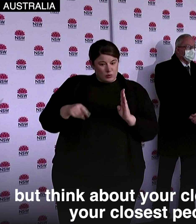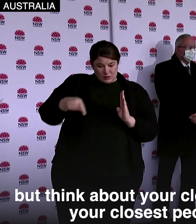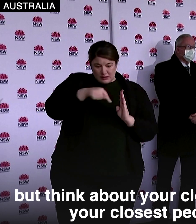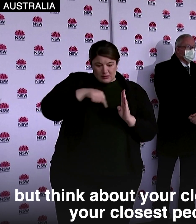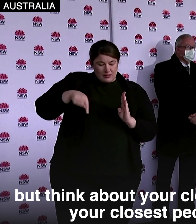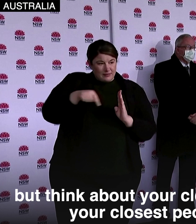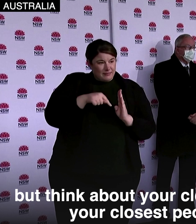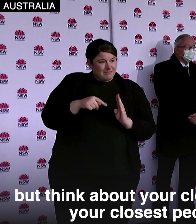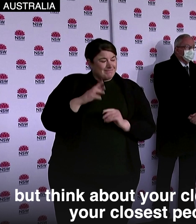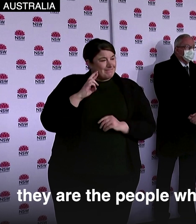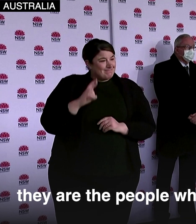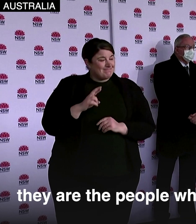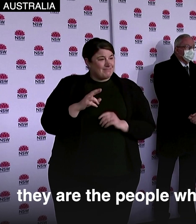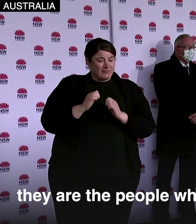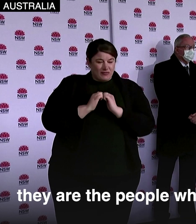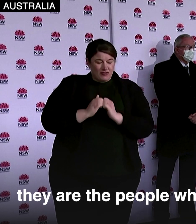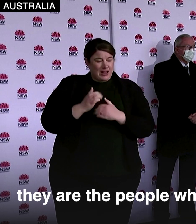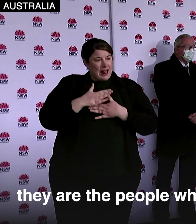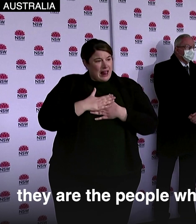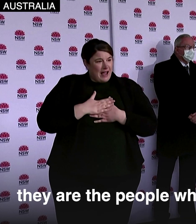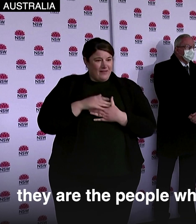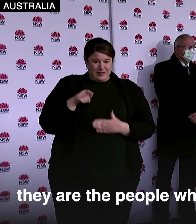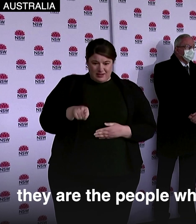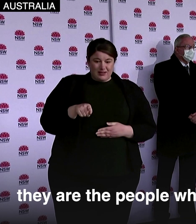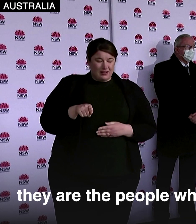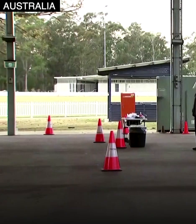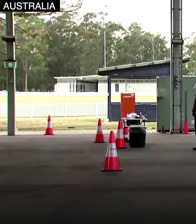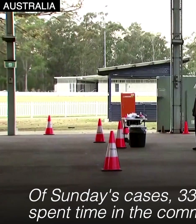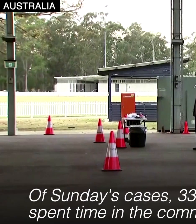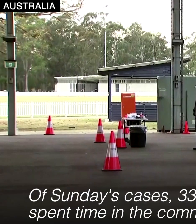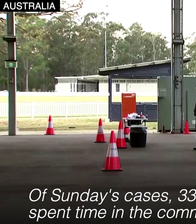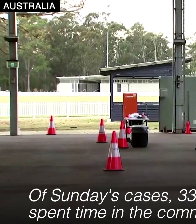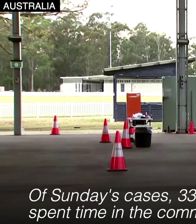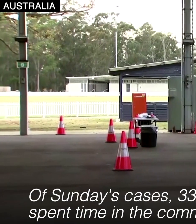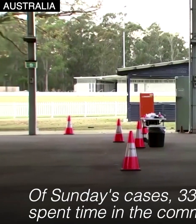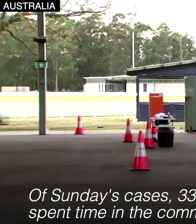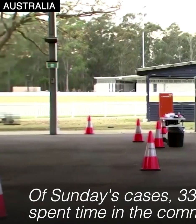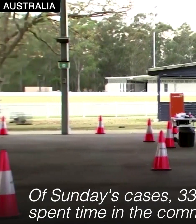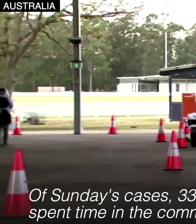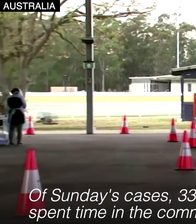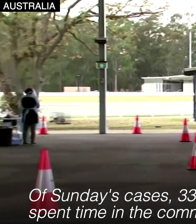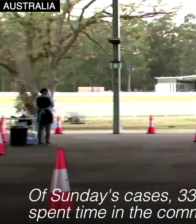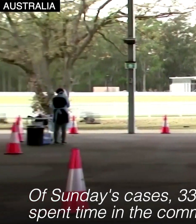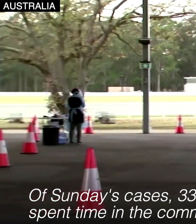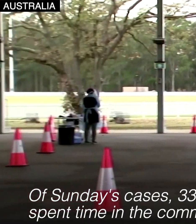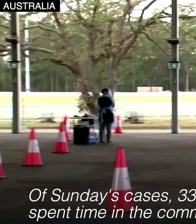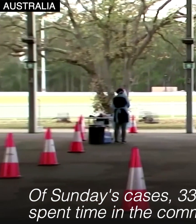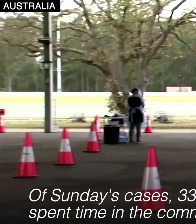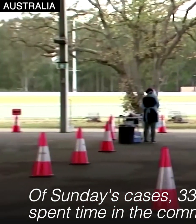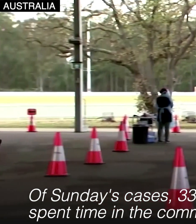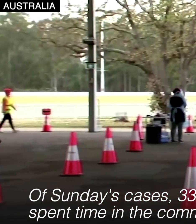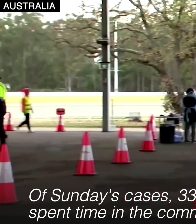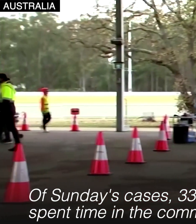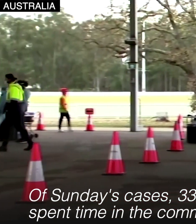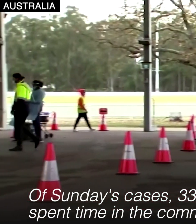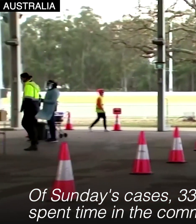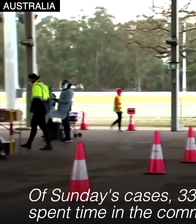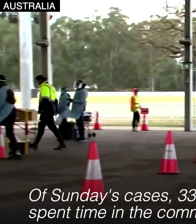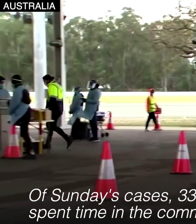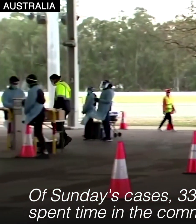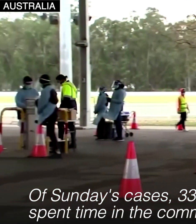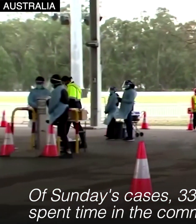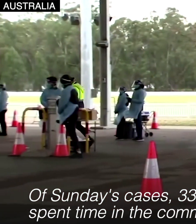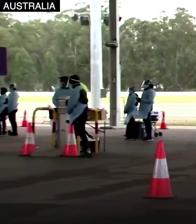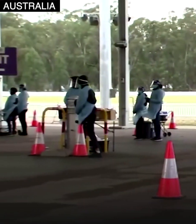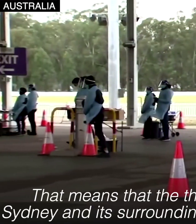people in your life. They're the people that are most impacted. Of Sunday's cases, 33 were people who had spent time in the community